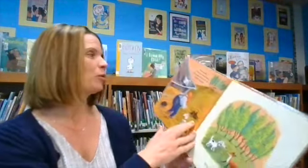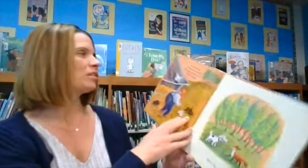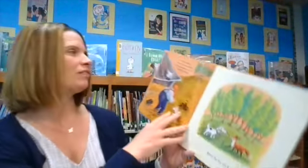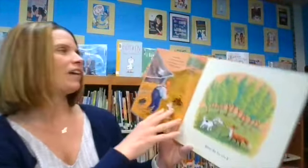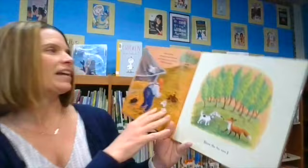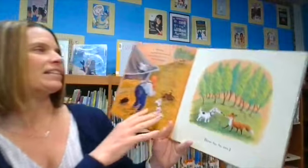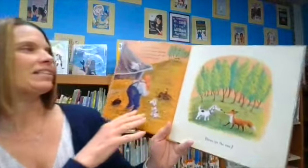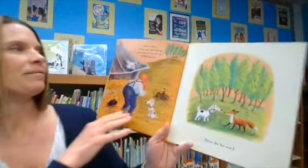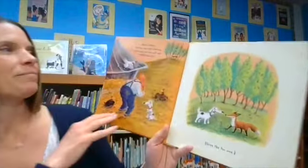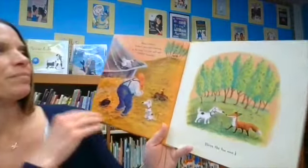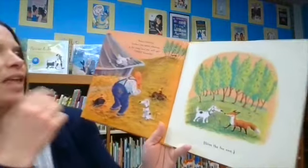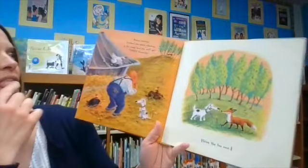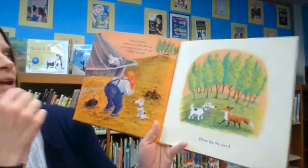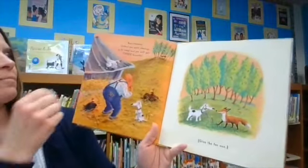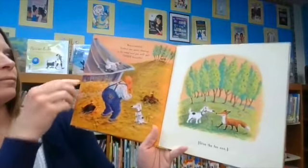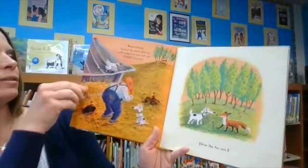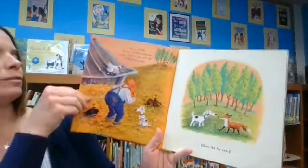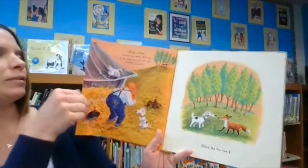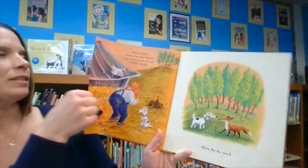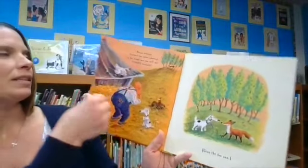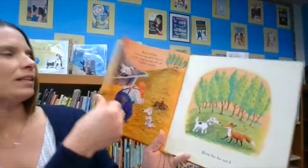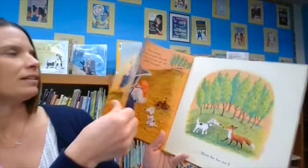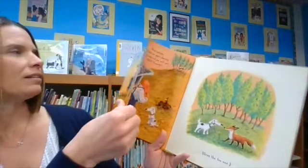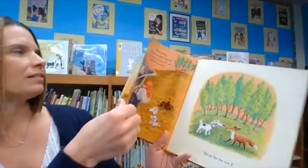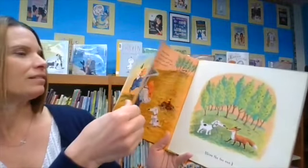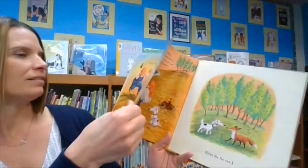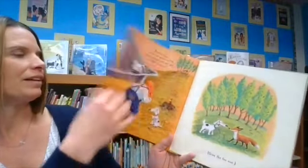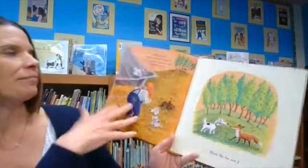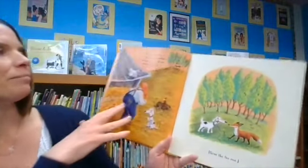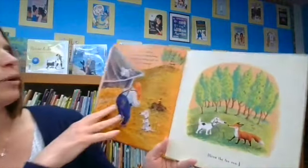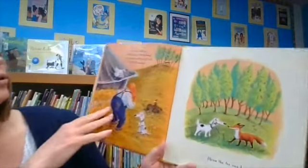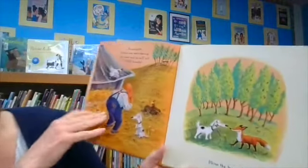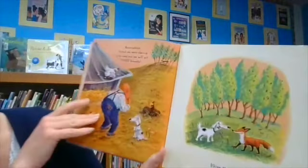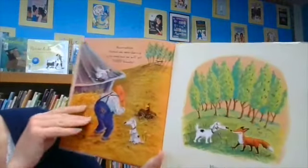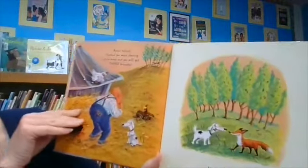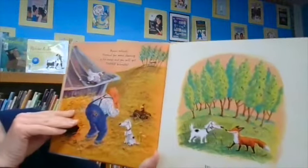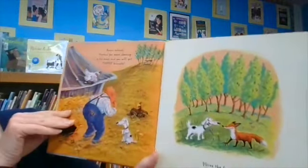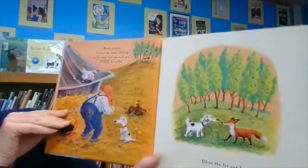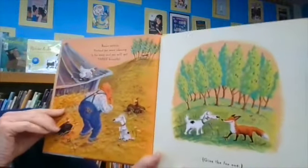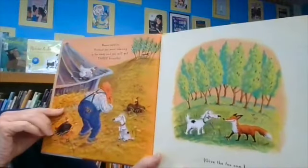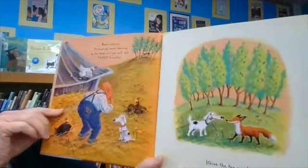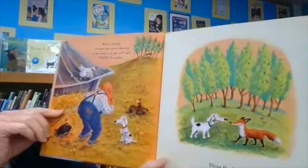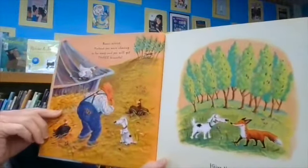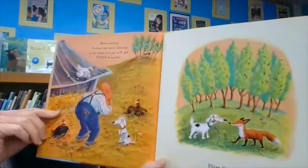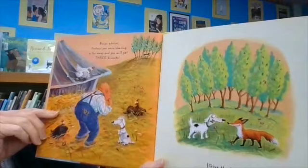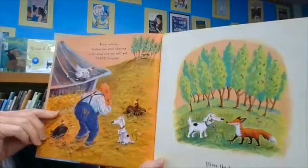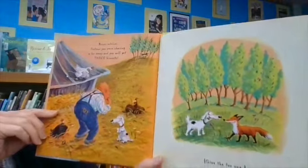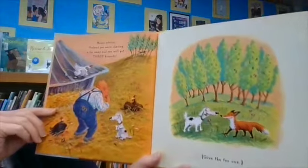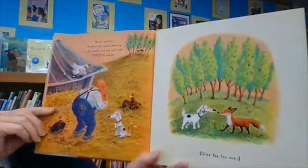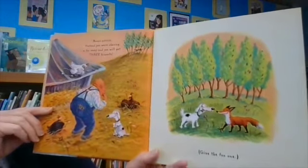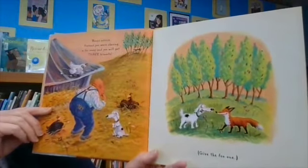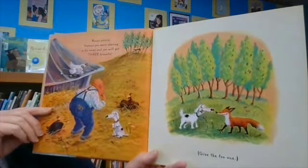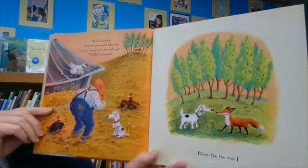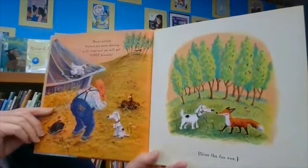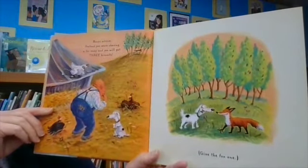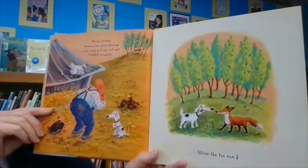Bonus advice. Oh, let's see. Yeah, bonus advice. Pretend you were chasing a fox